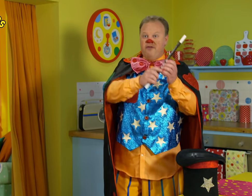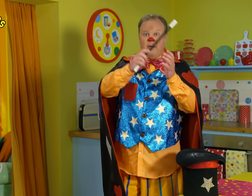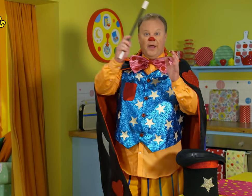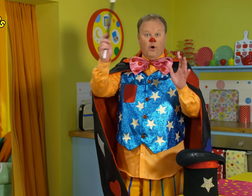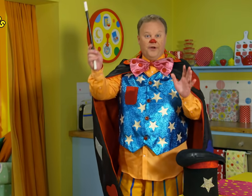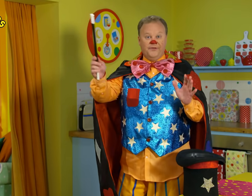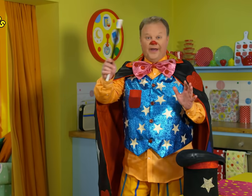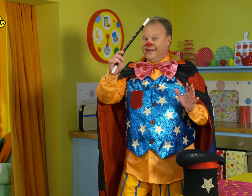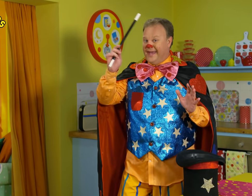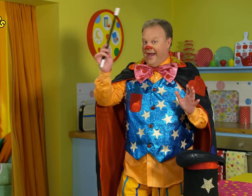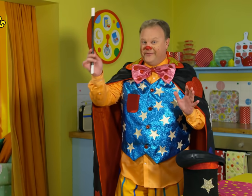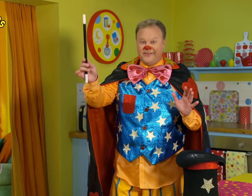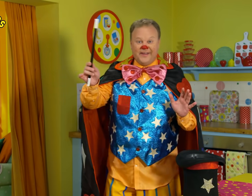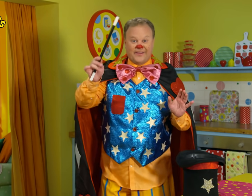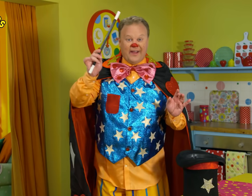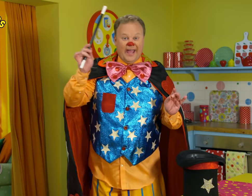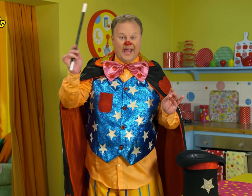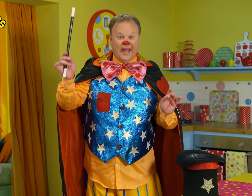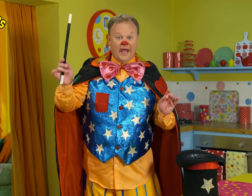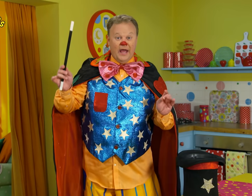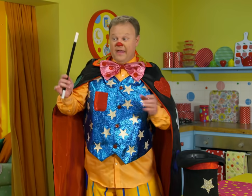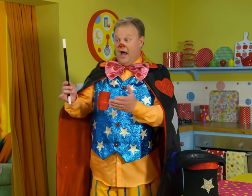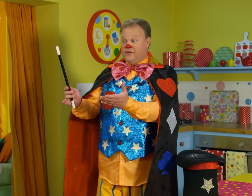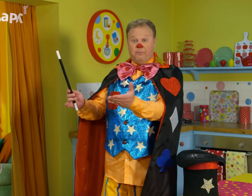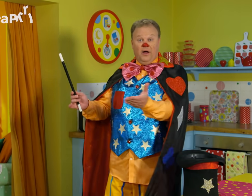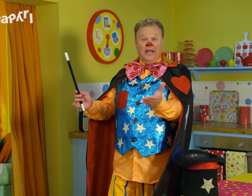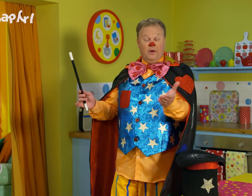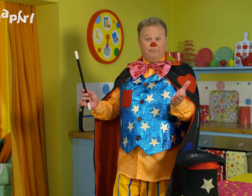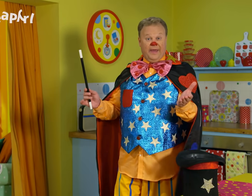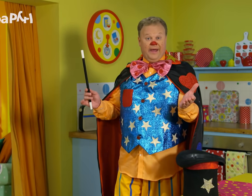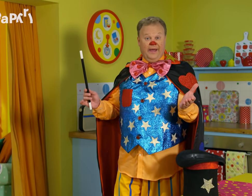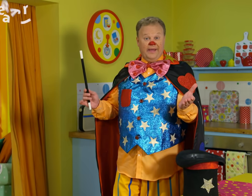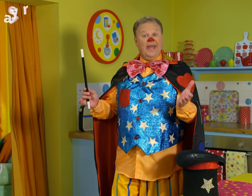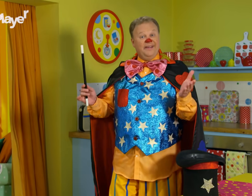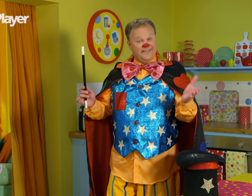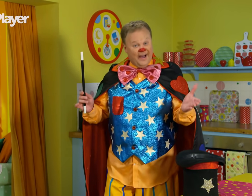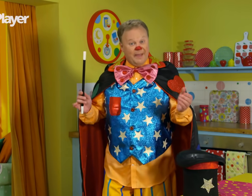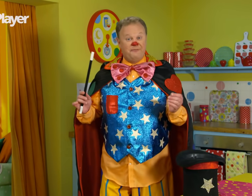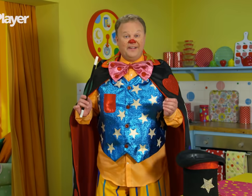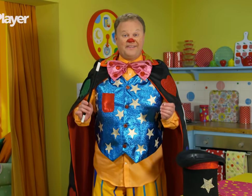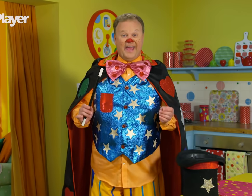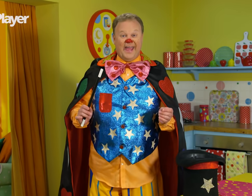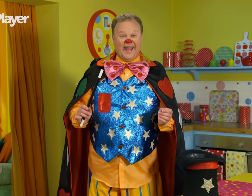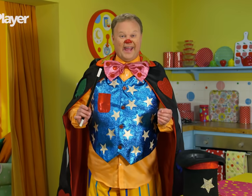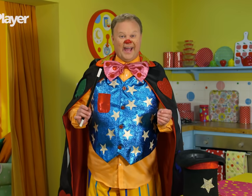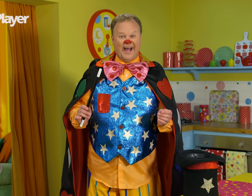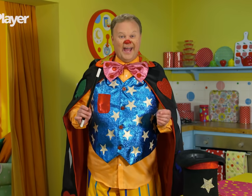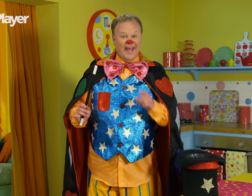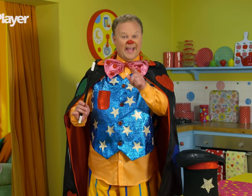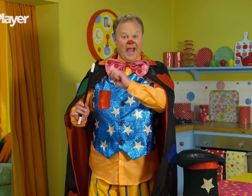my wand and count to three. Then Aunt Polly will appear in time for tea. Count